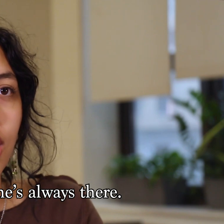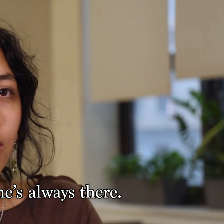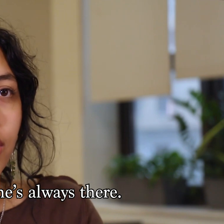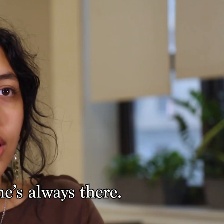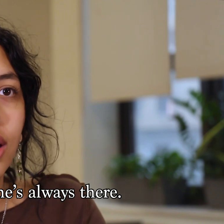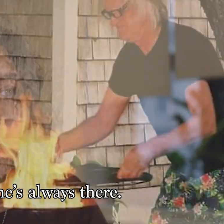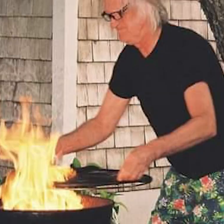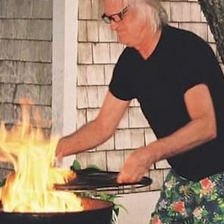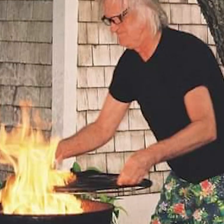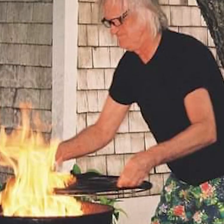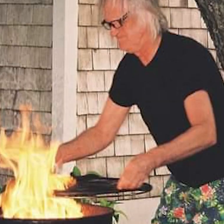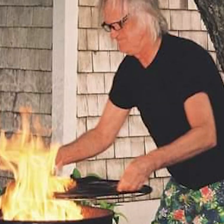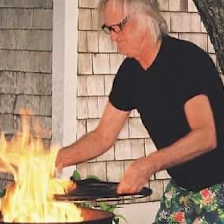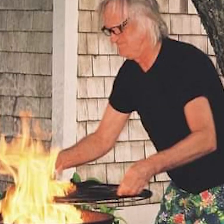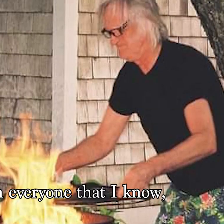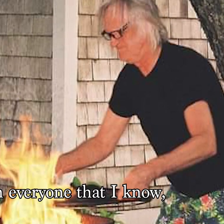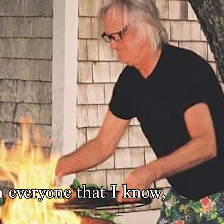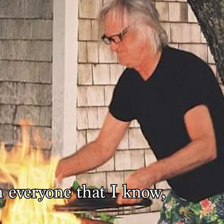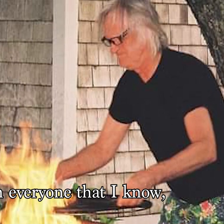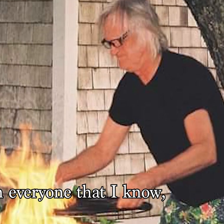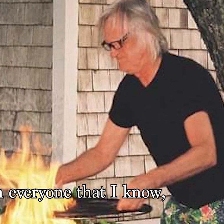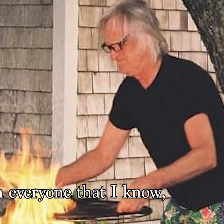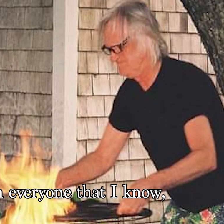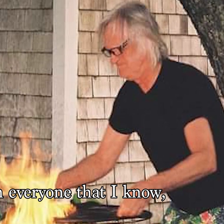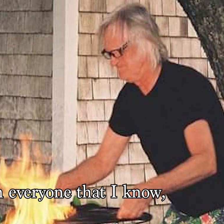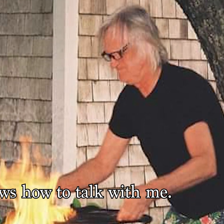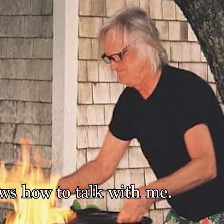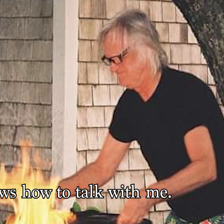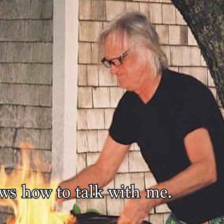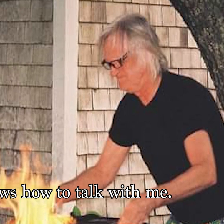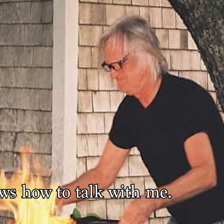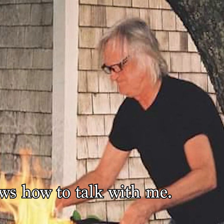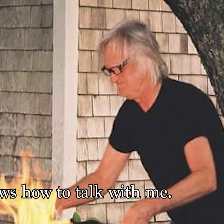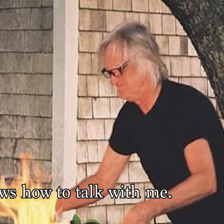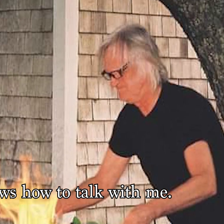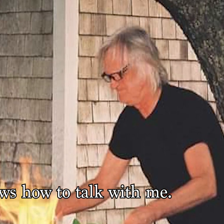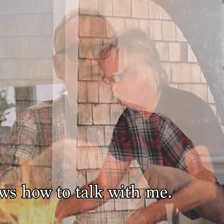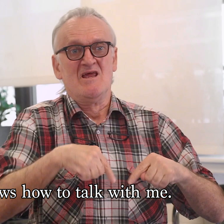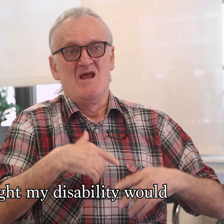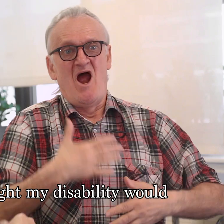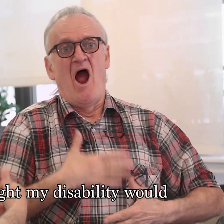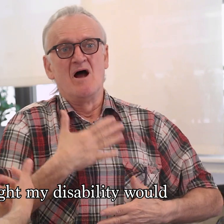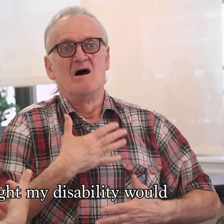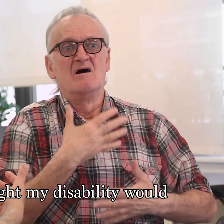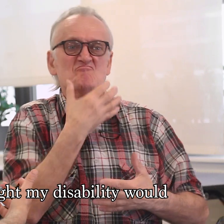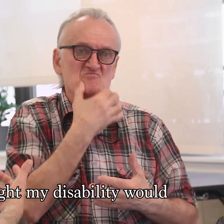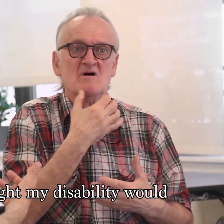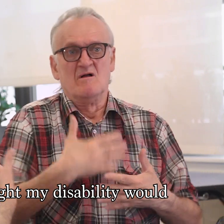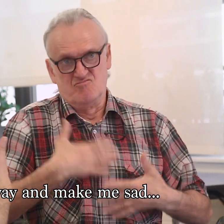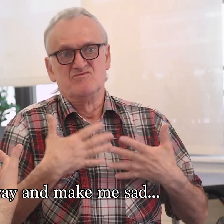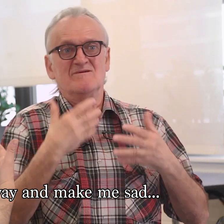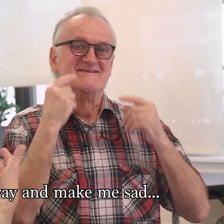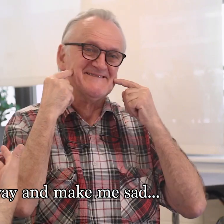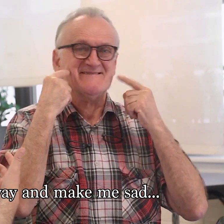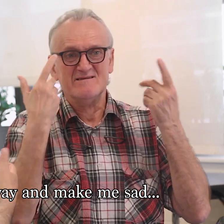there. With everyone that I know, everyone knows how to talk with me. I never thought my disability would get in the way and make me